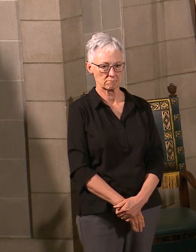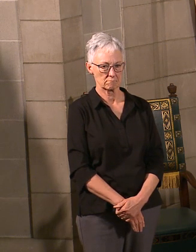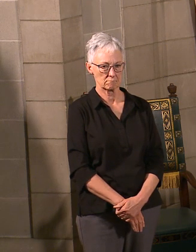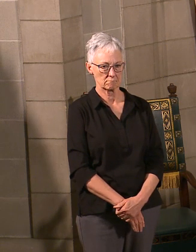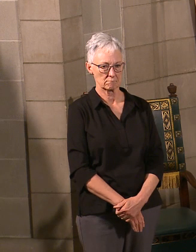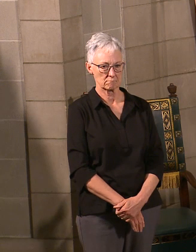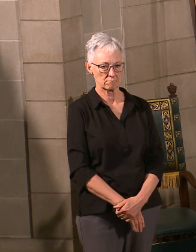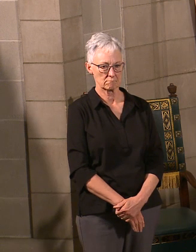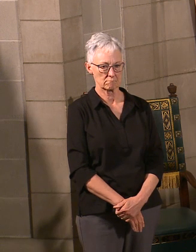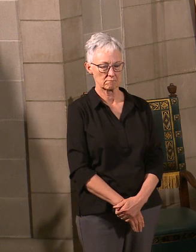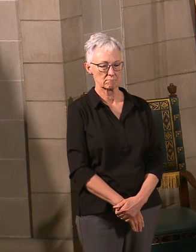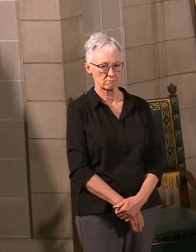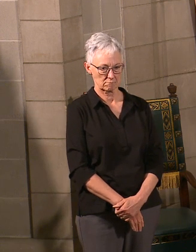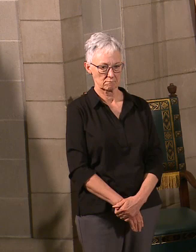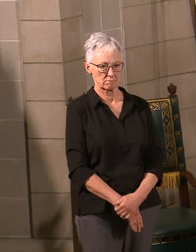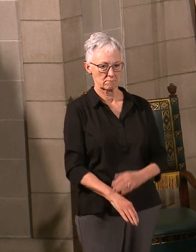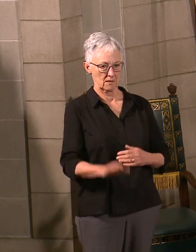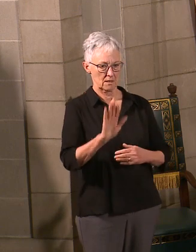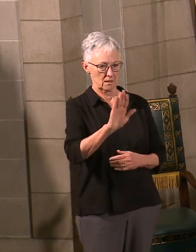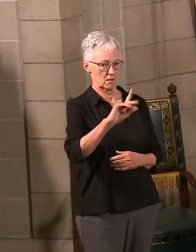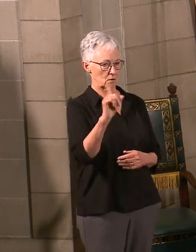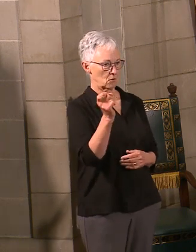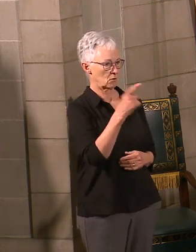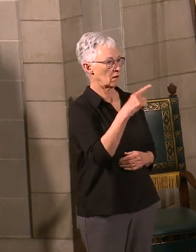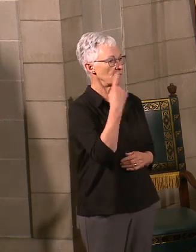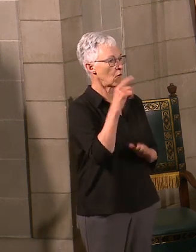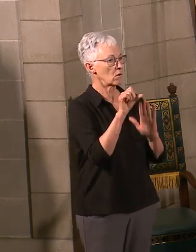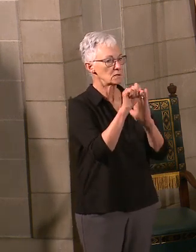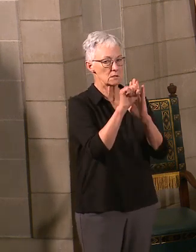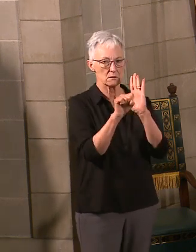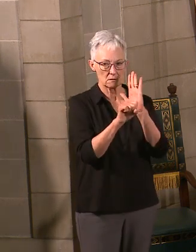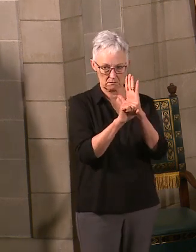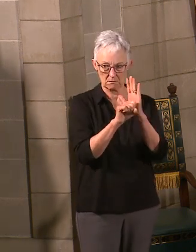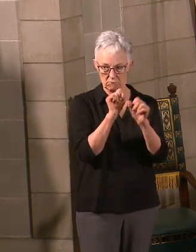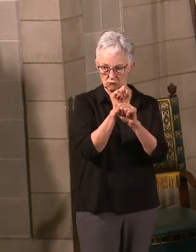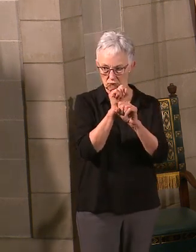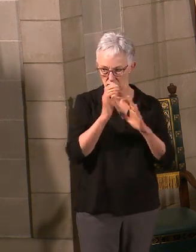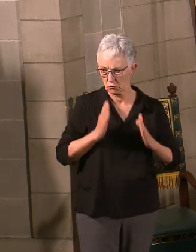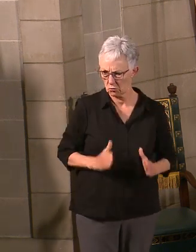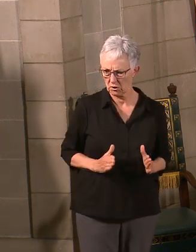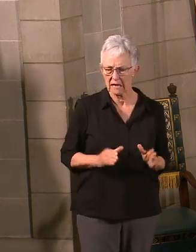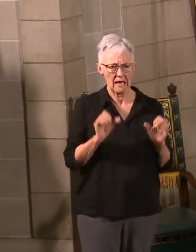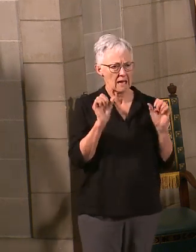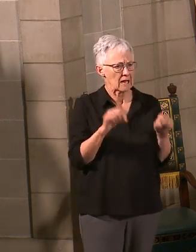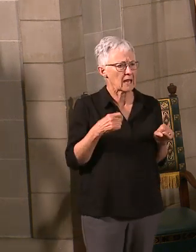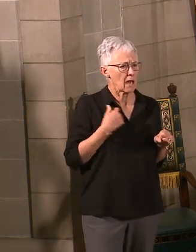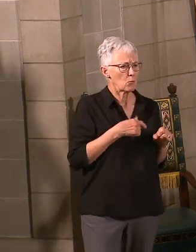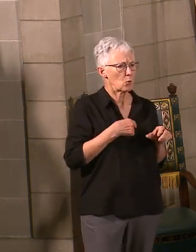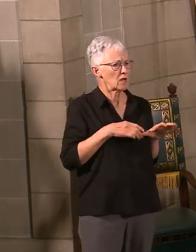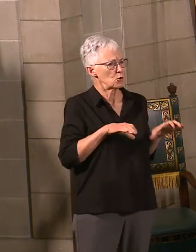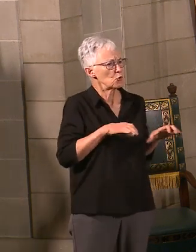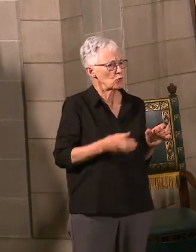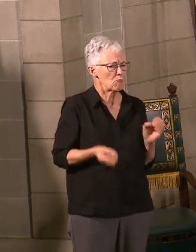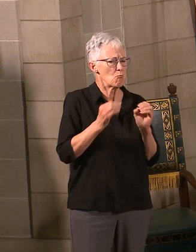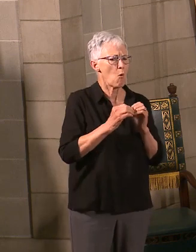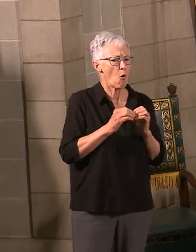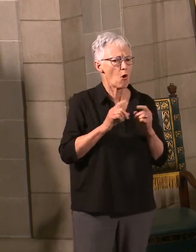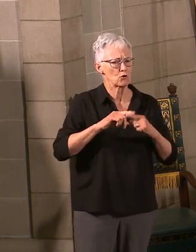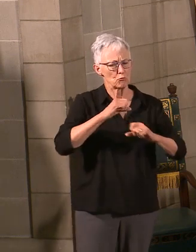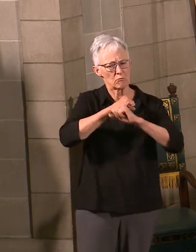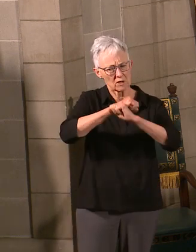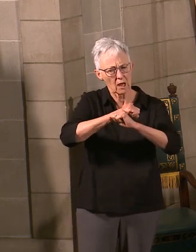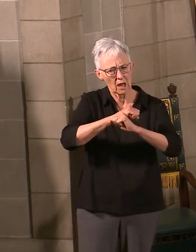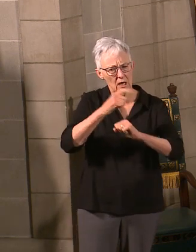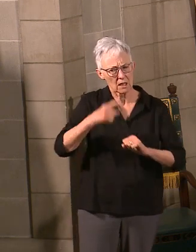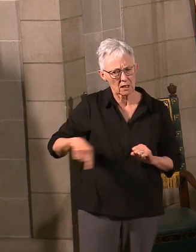some of the risks? So the question was, for our state teammates, are there further steps that we can do to further mitigate the risk? And, look, I'm all